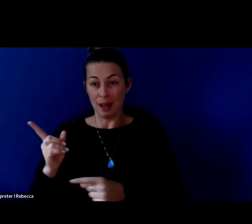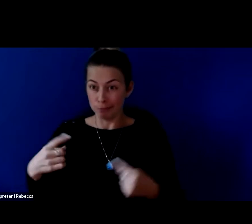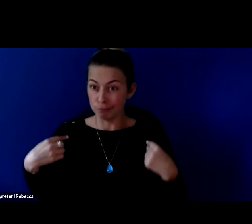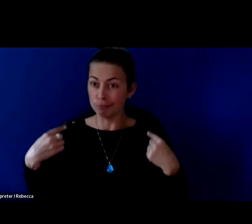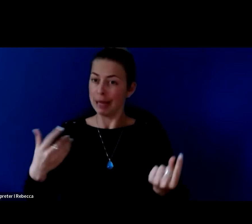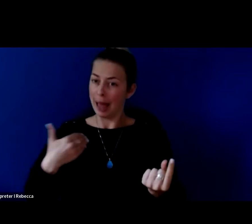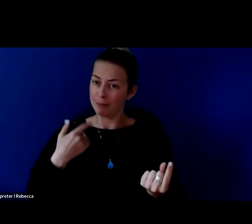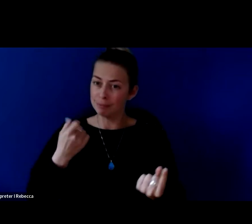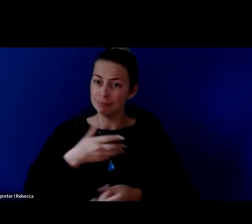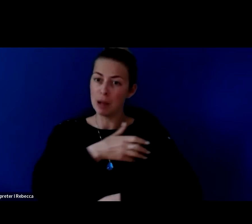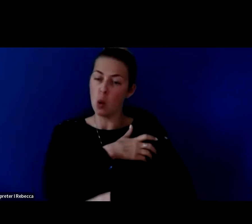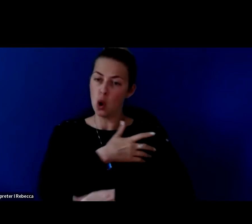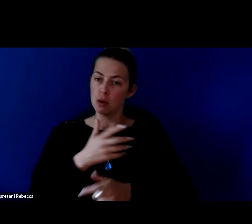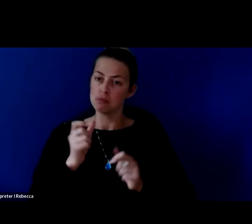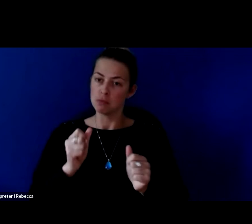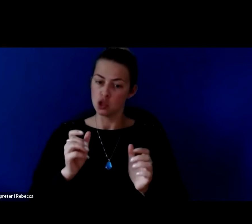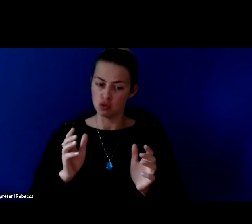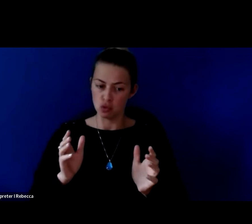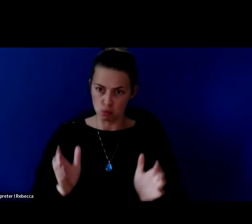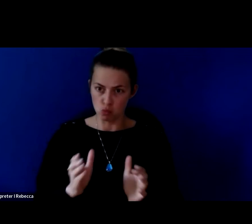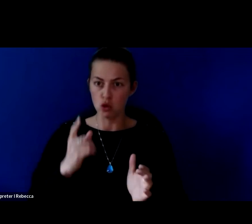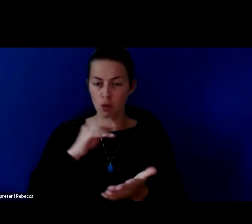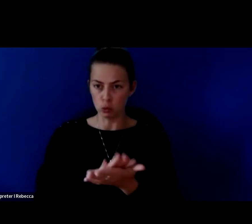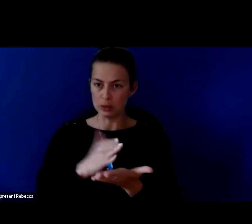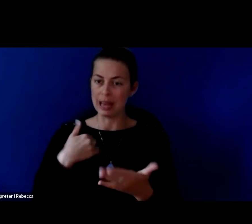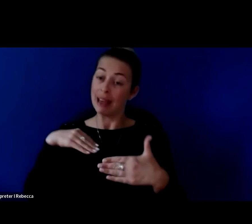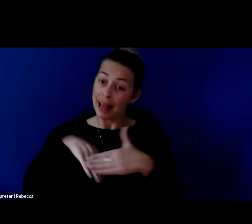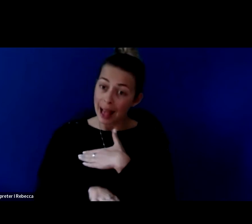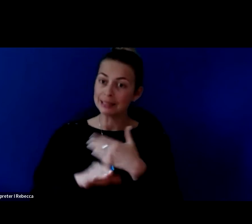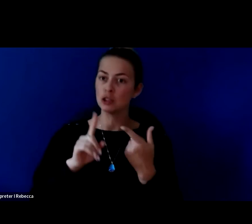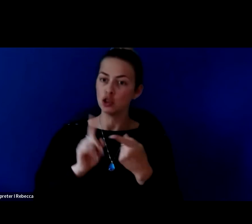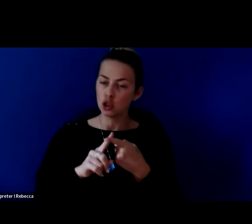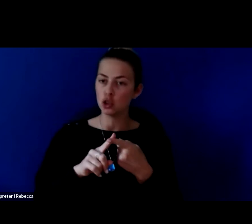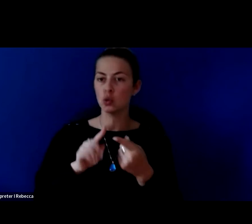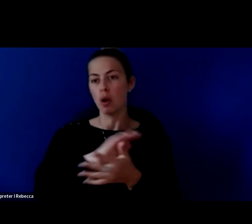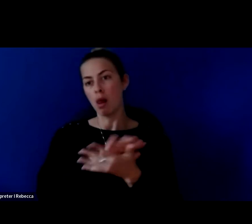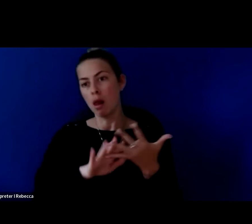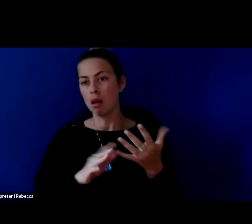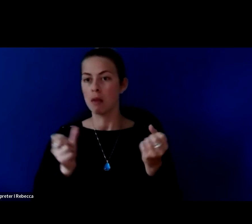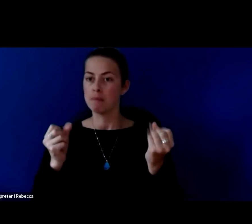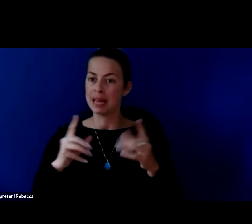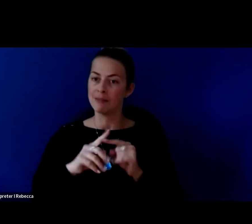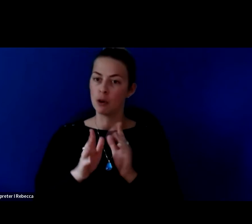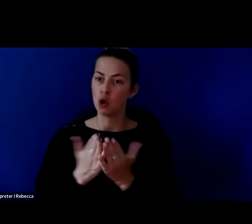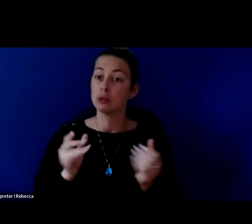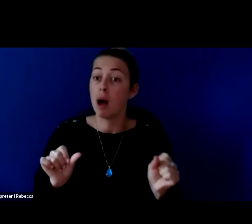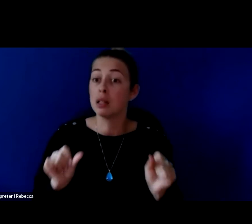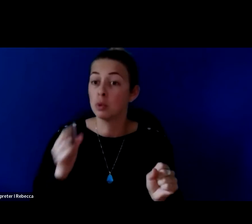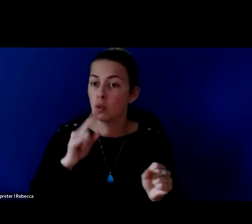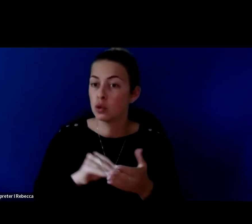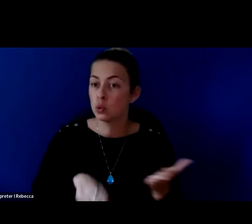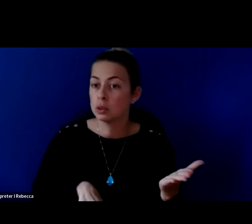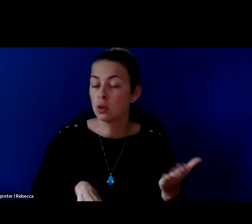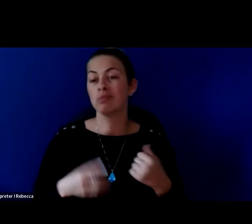to push for schools to have access to as many books as possible for students. And one